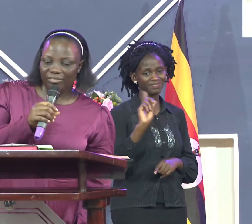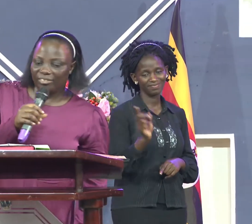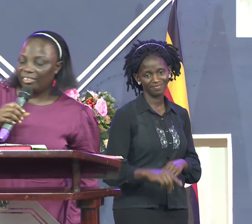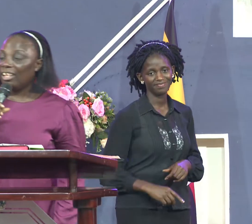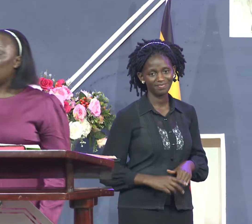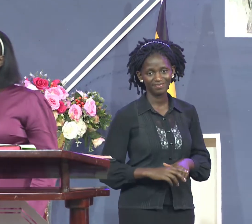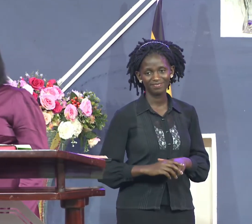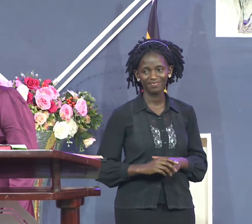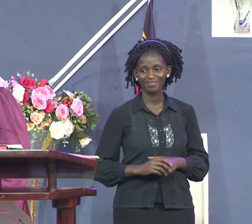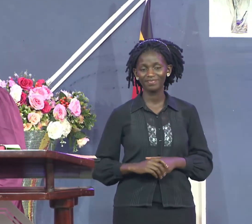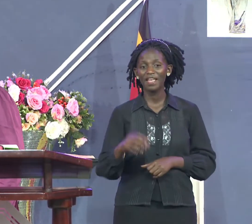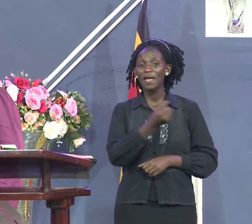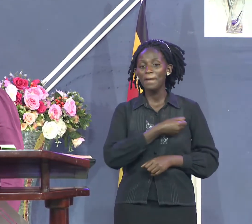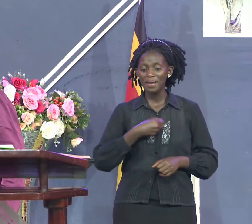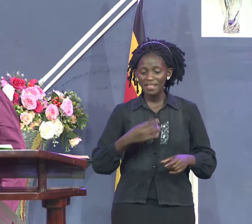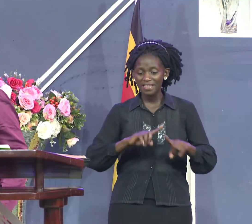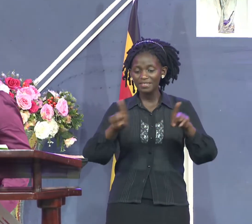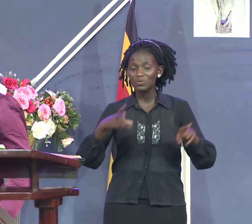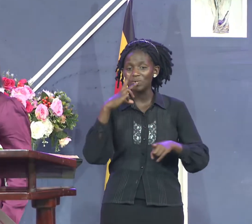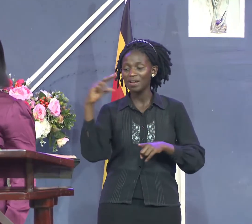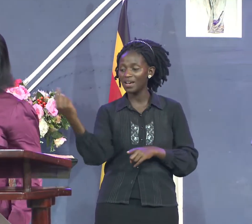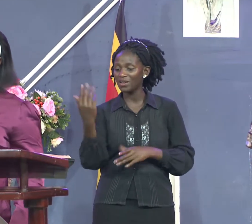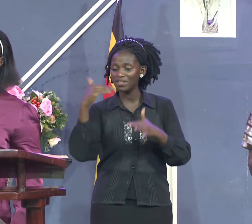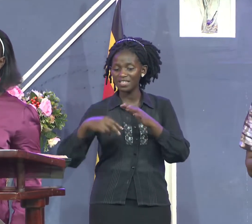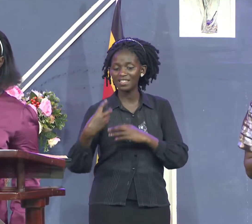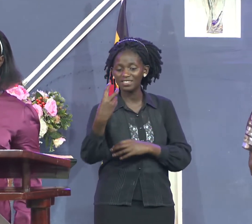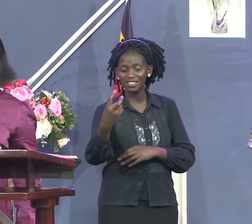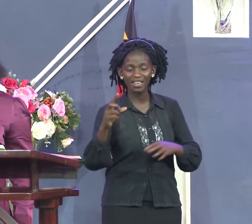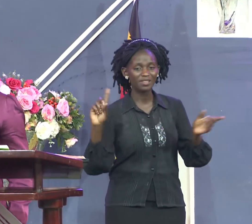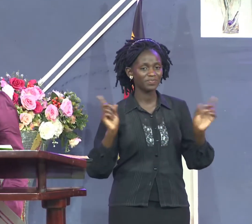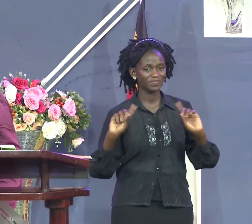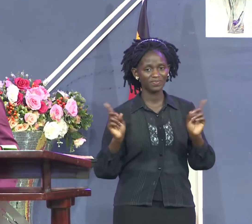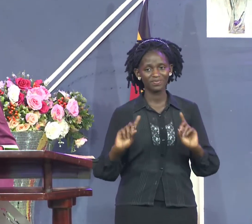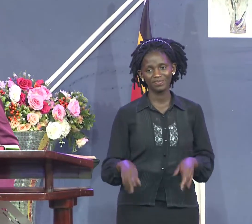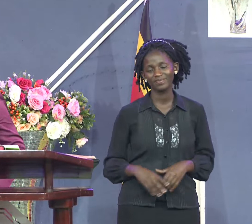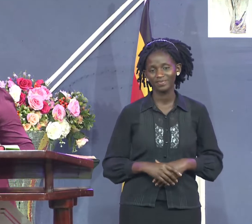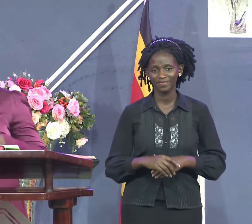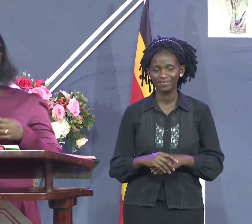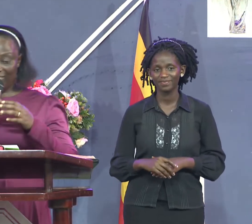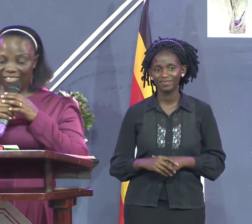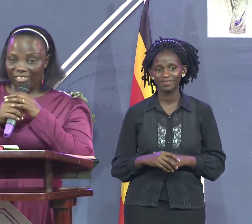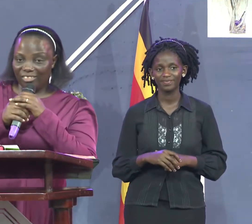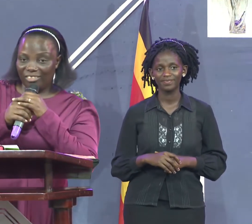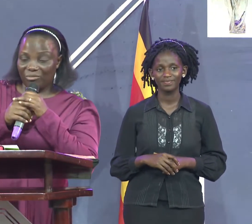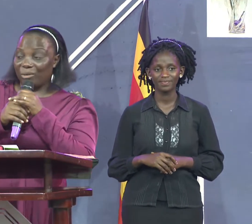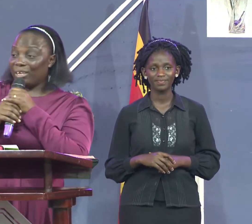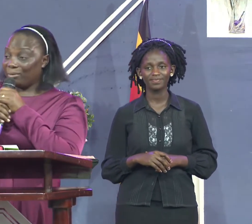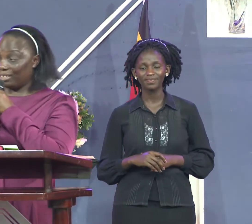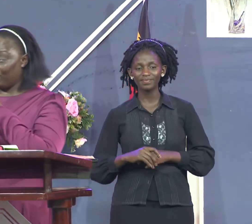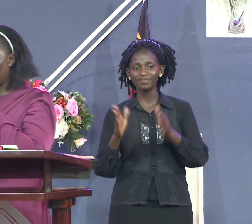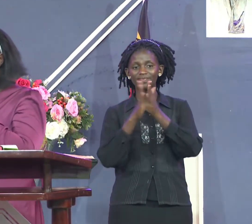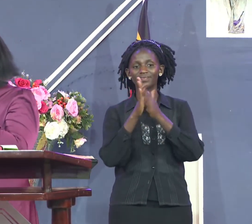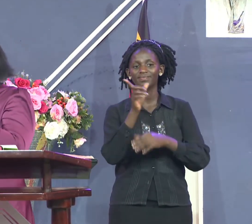not alone. Bamama, tetuli feka mu lugendo luno. Mothers, we aren't alone in this journey.